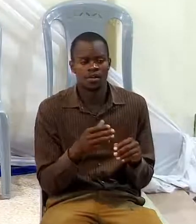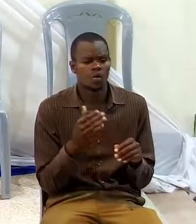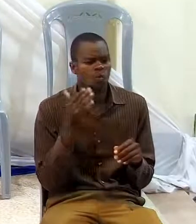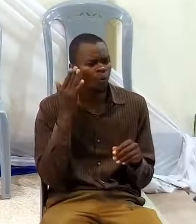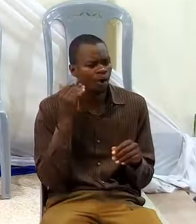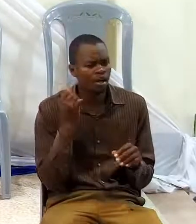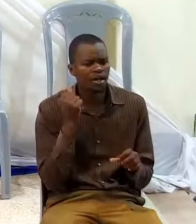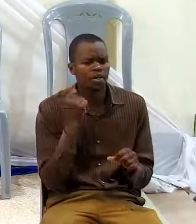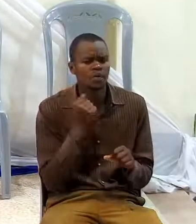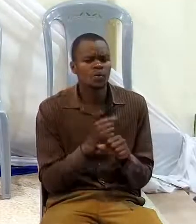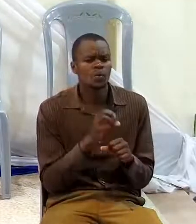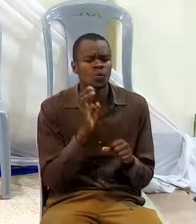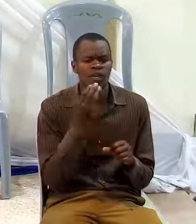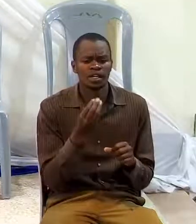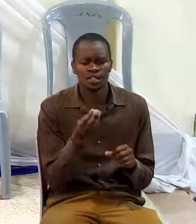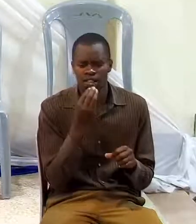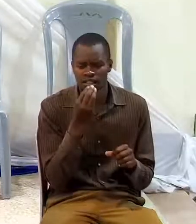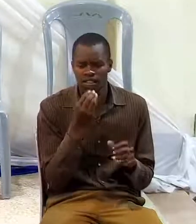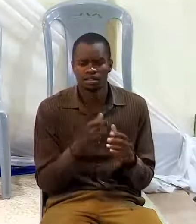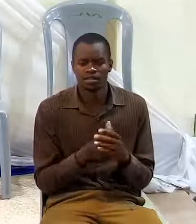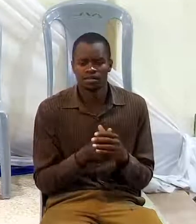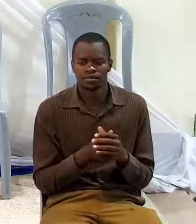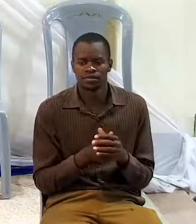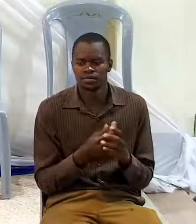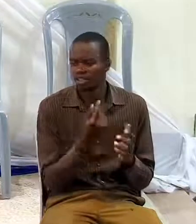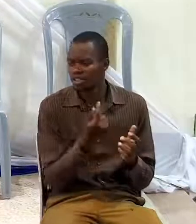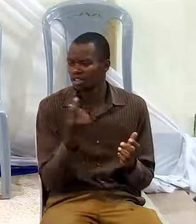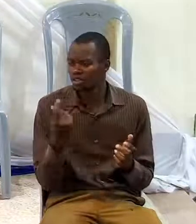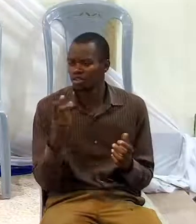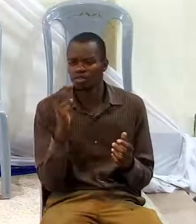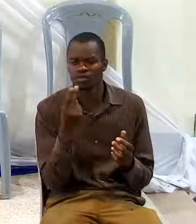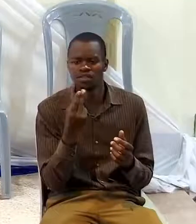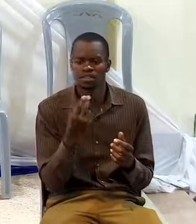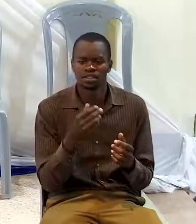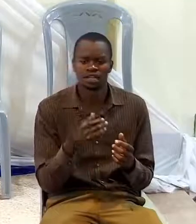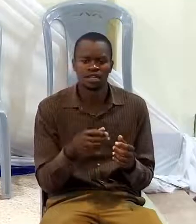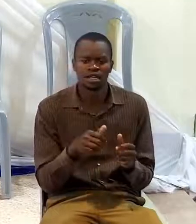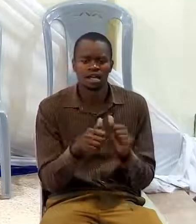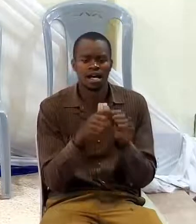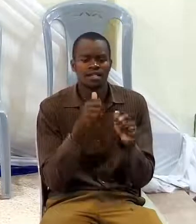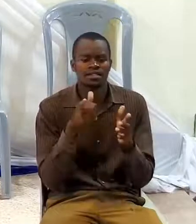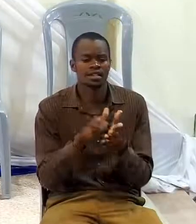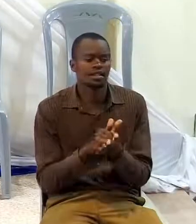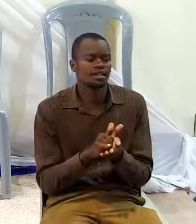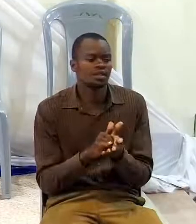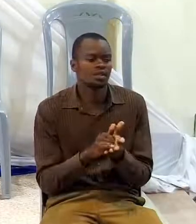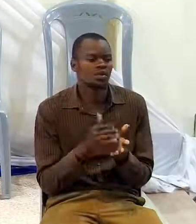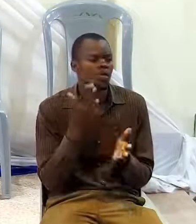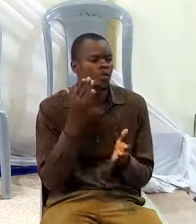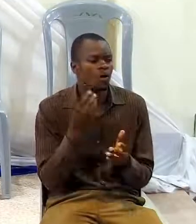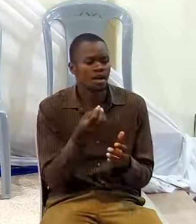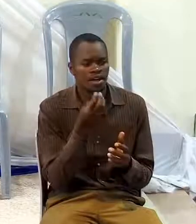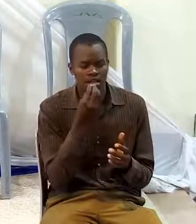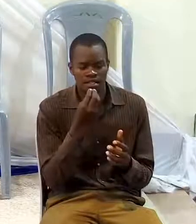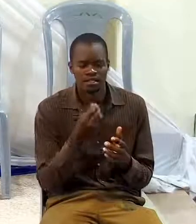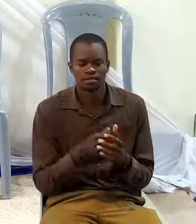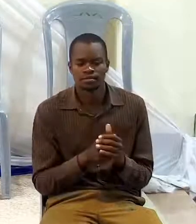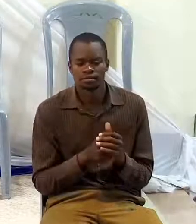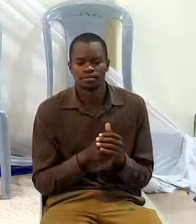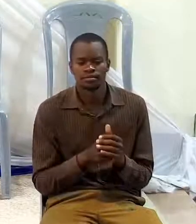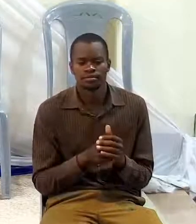Each one of us, let's try to answer that. Why do we eat? We eat for various